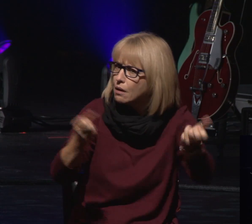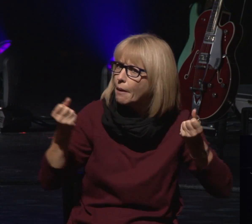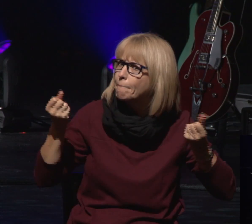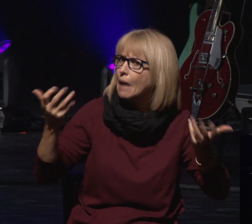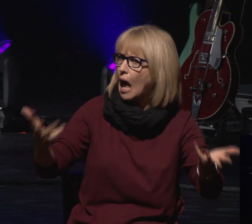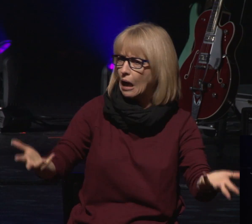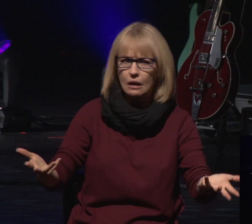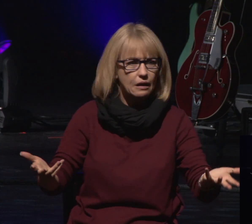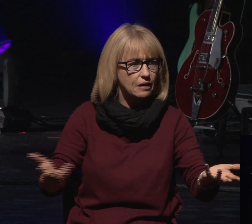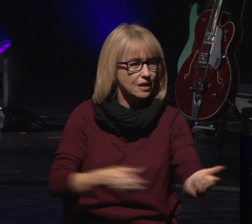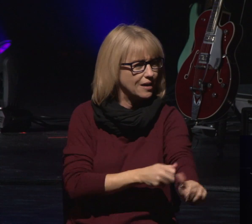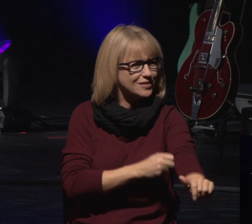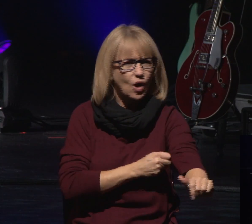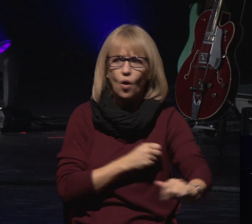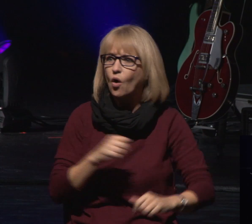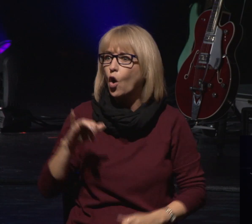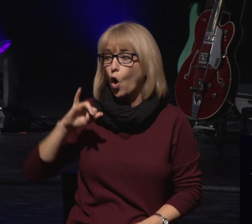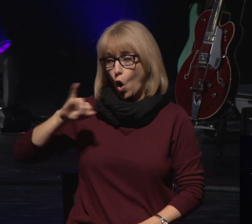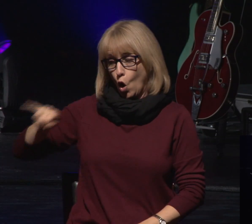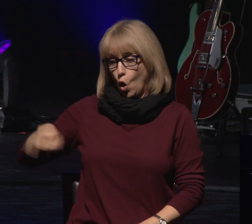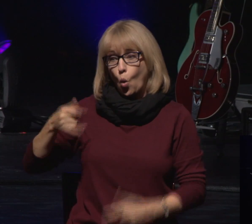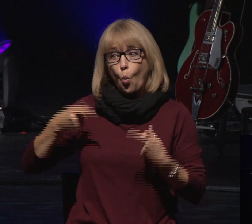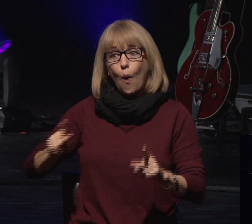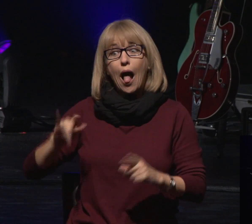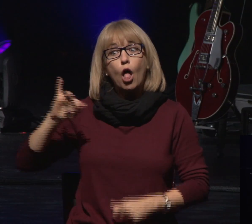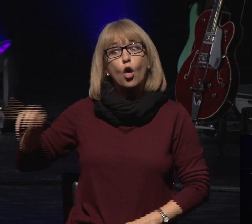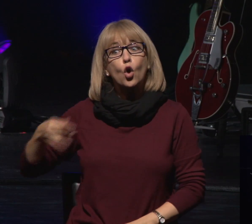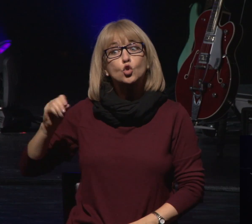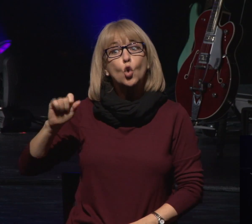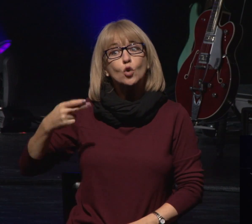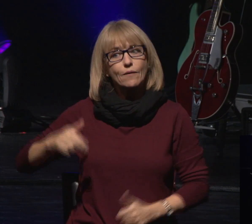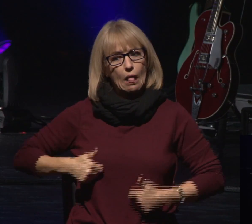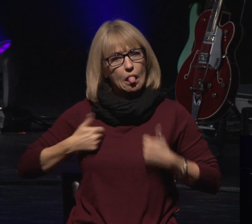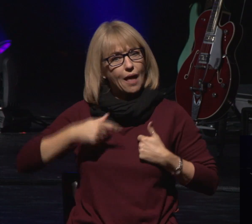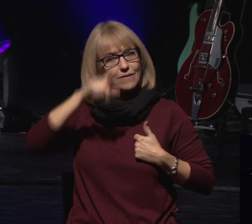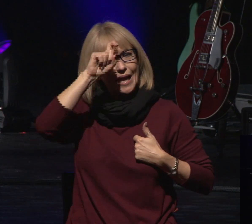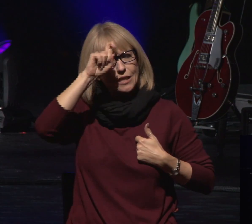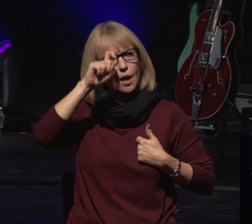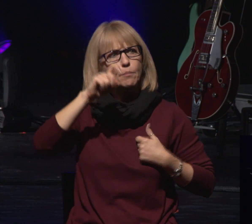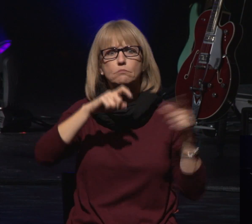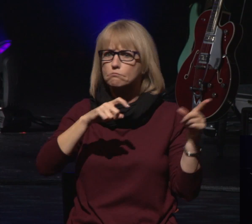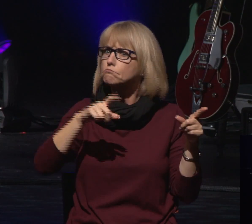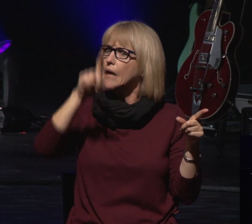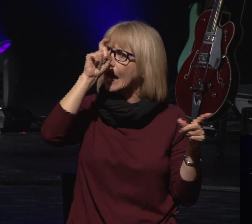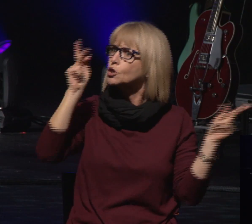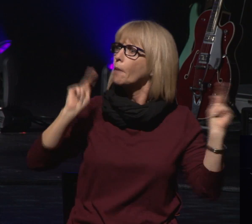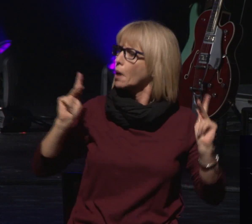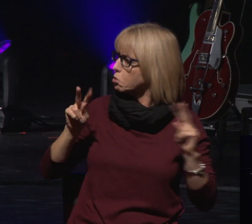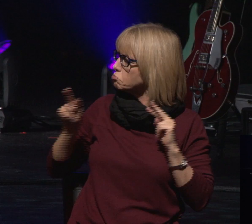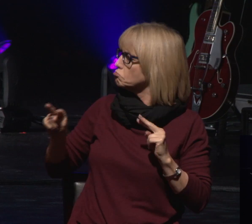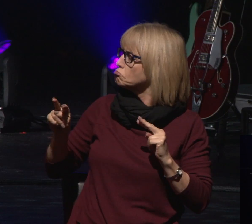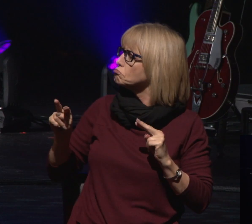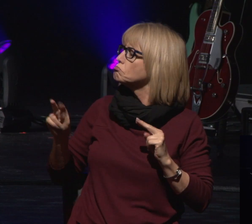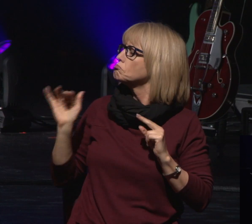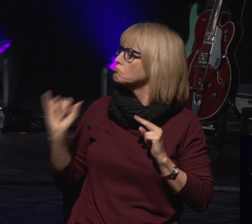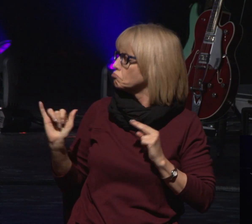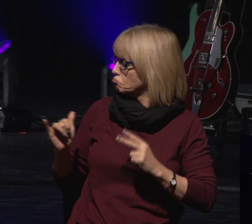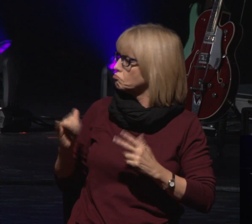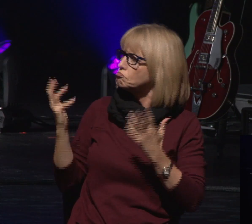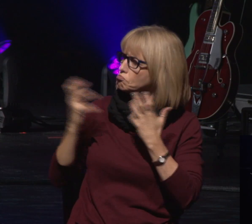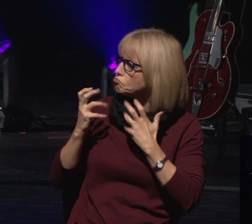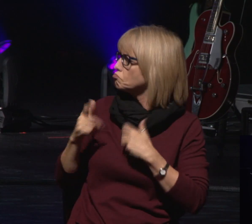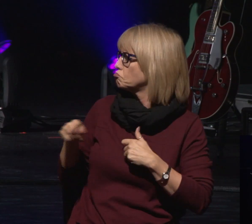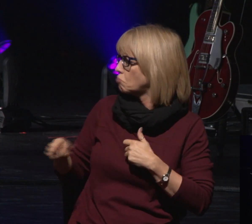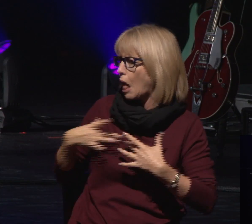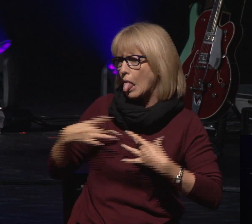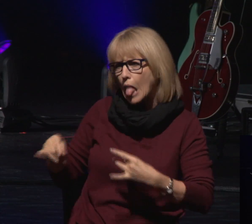time of Joseph, they were a favored group of people, because Joseph was recognized by Pharaoh as someone important that accomplished so much. They